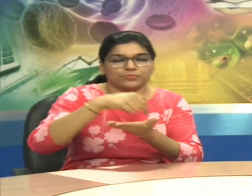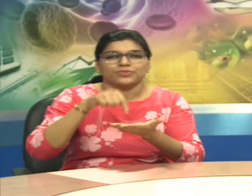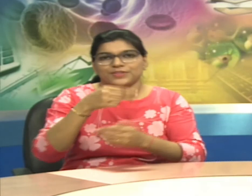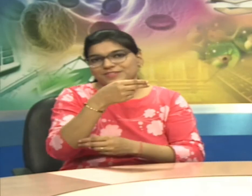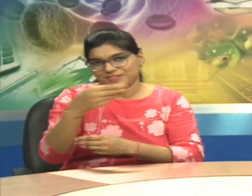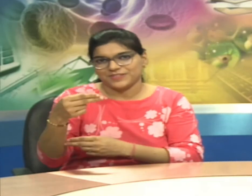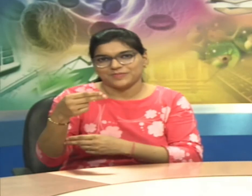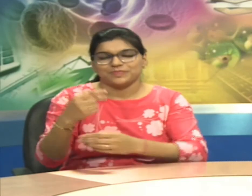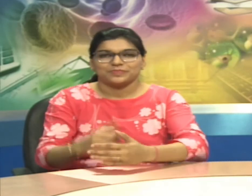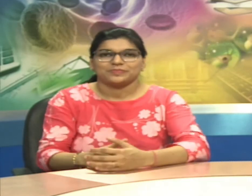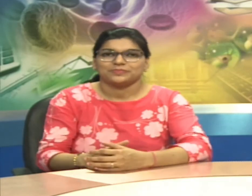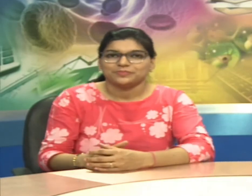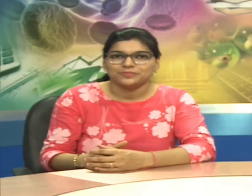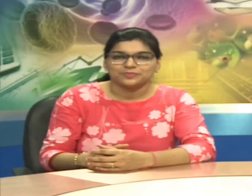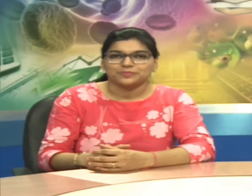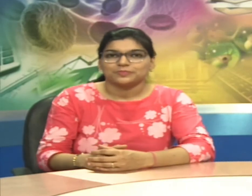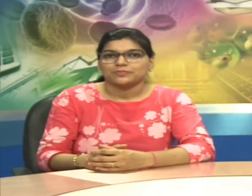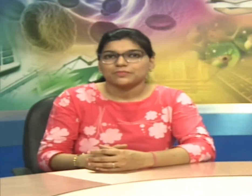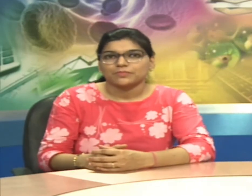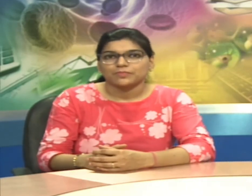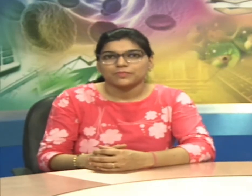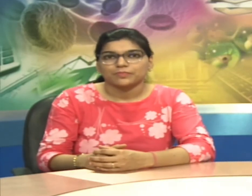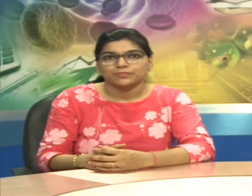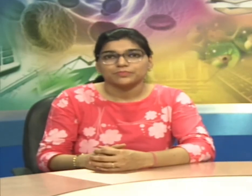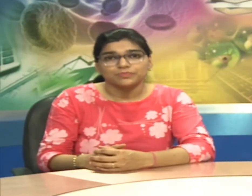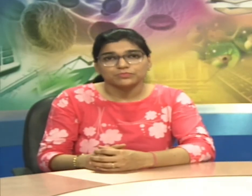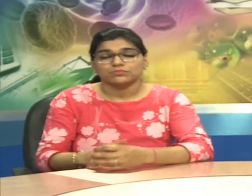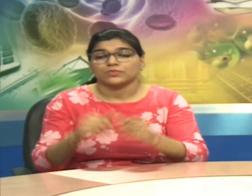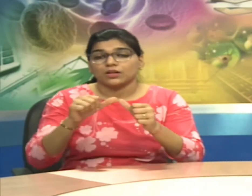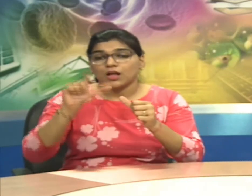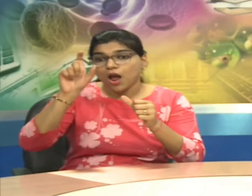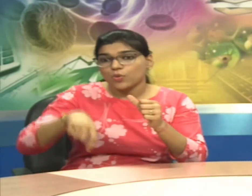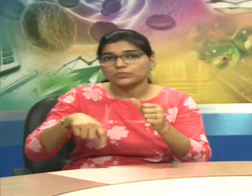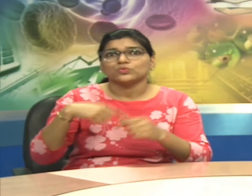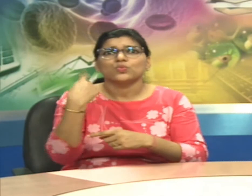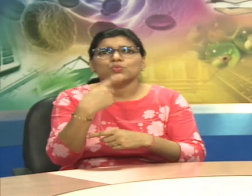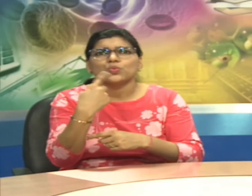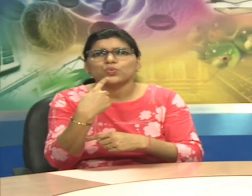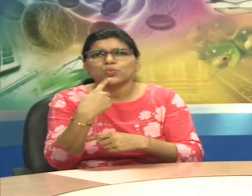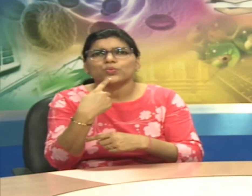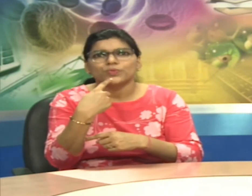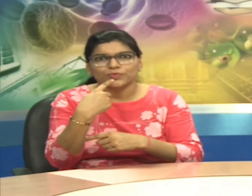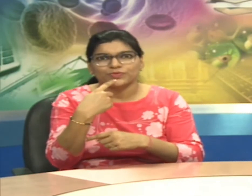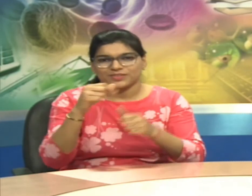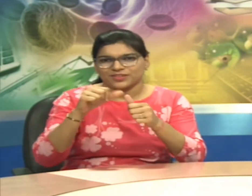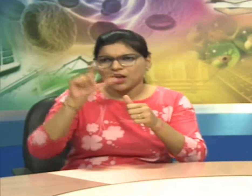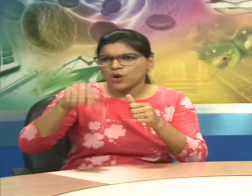of collection. Next word is account holder.